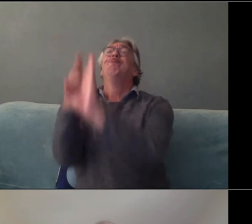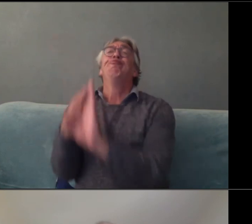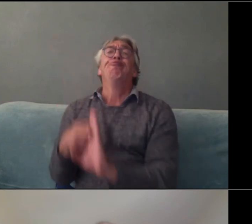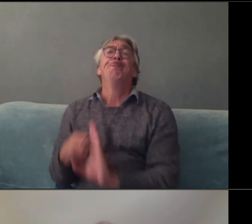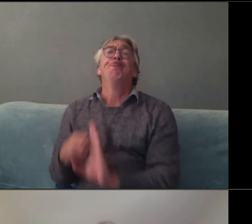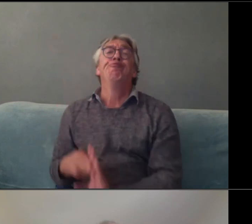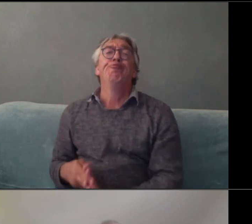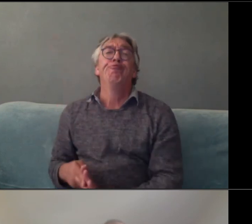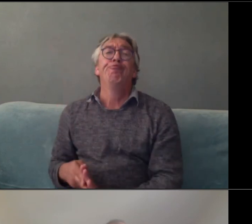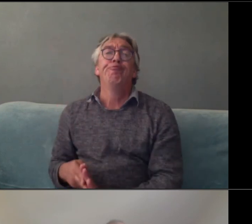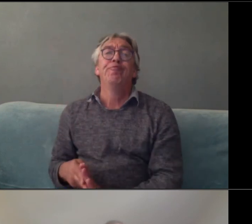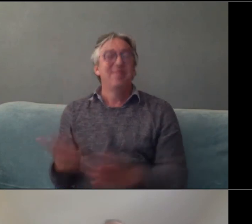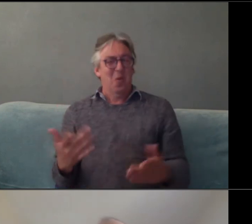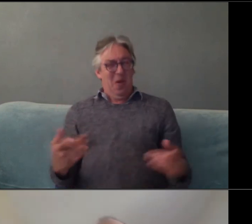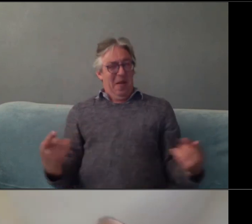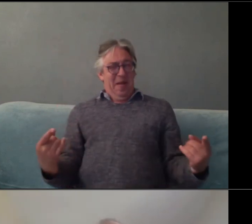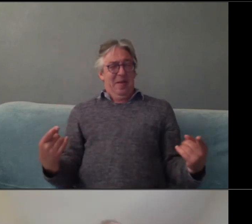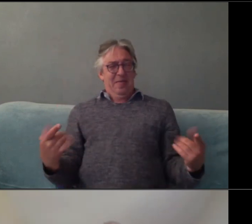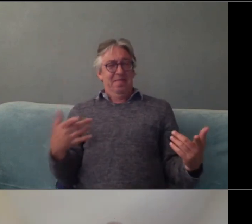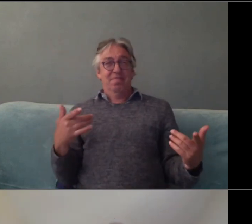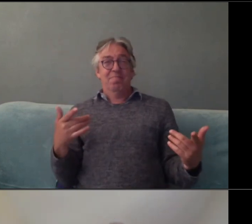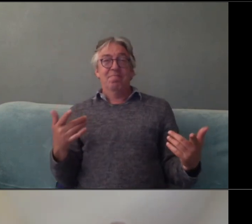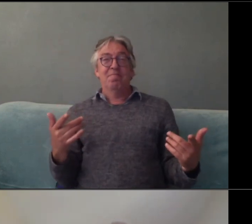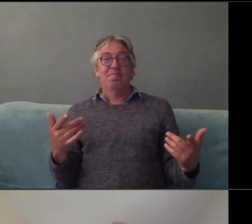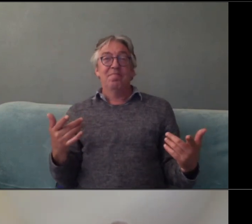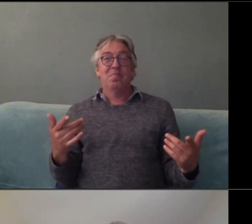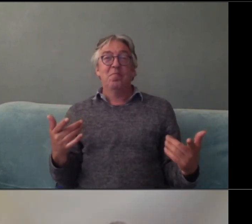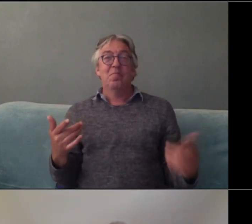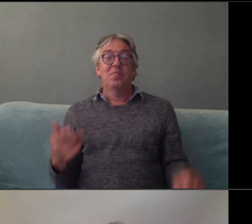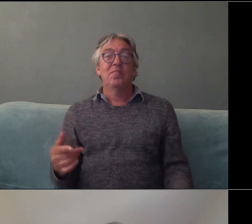which underpins it, but really it's just a combination of models.